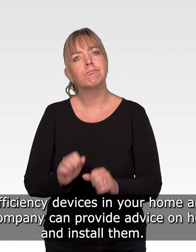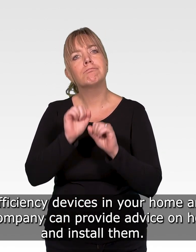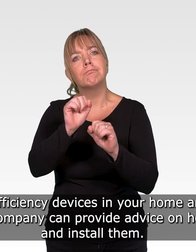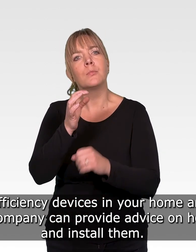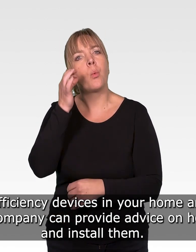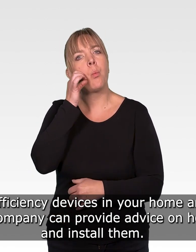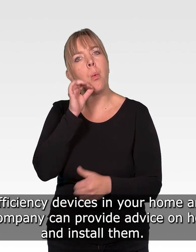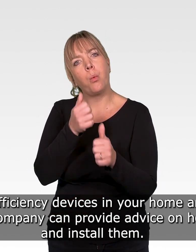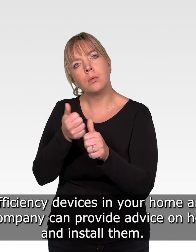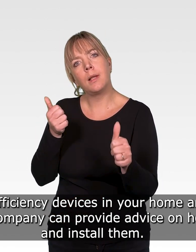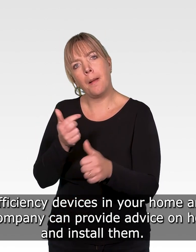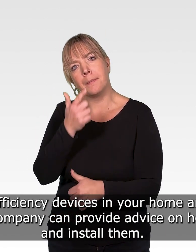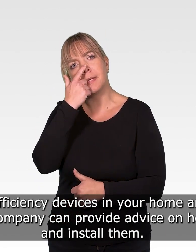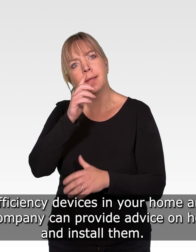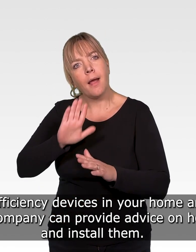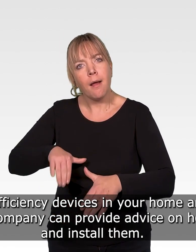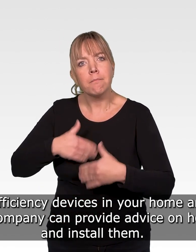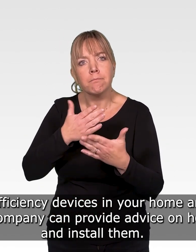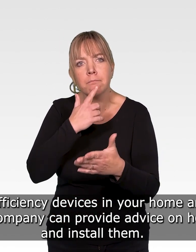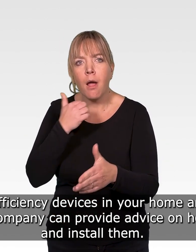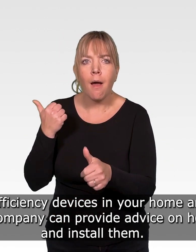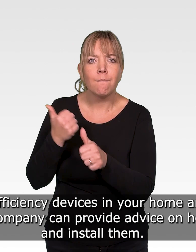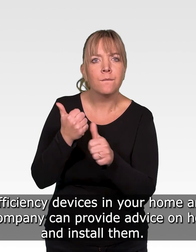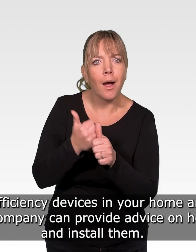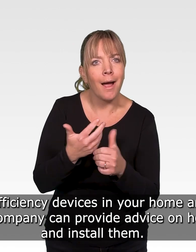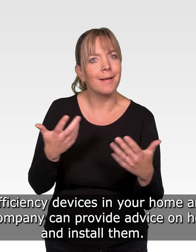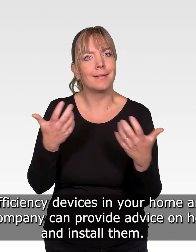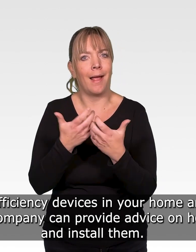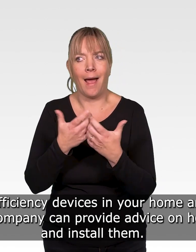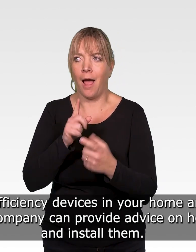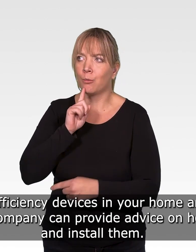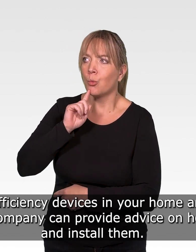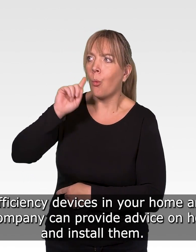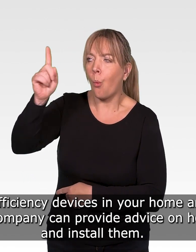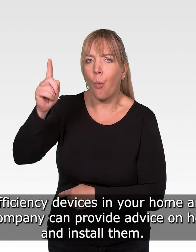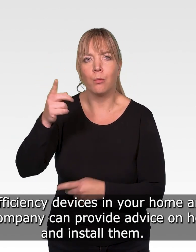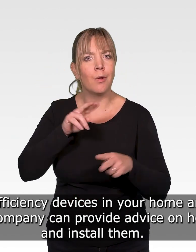Your water company can provide advice on how to order and install them.